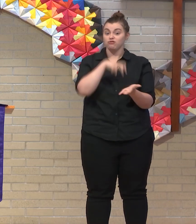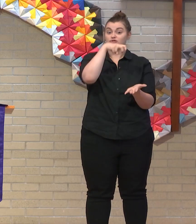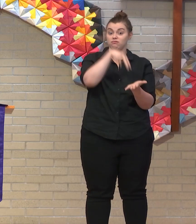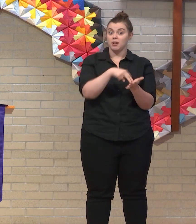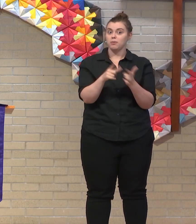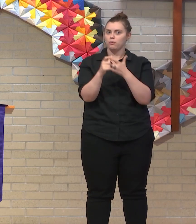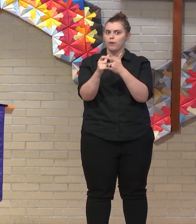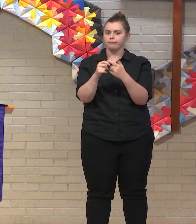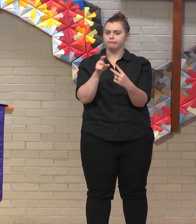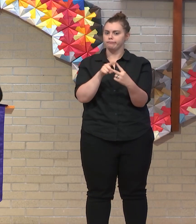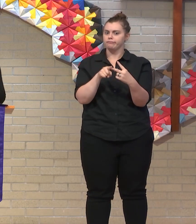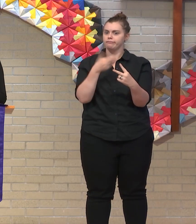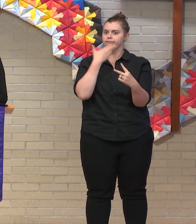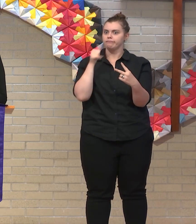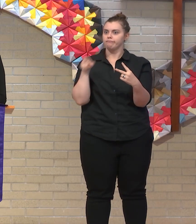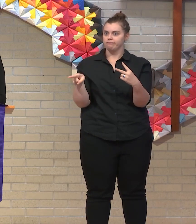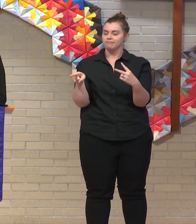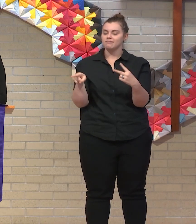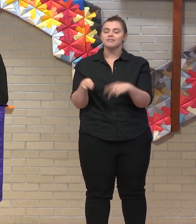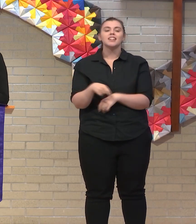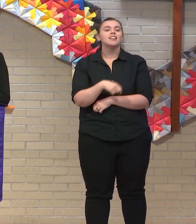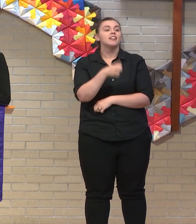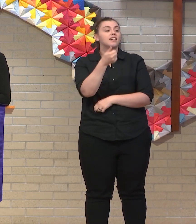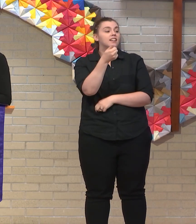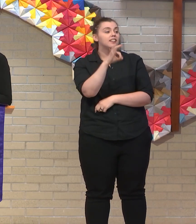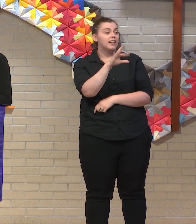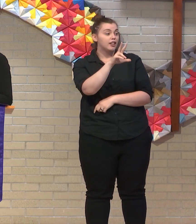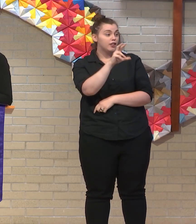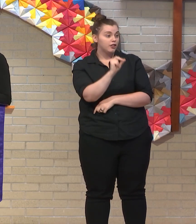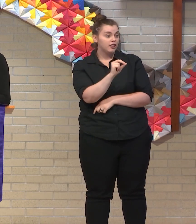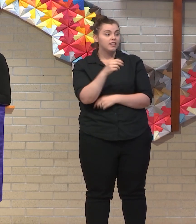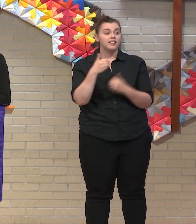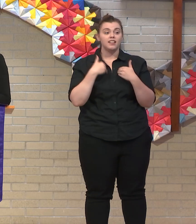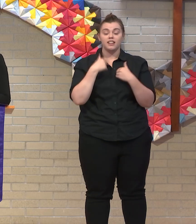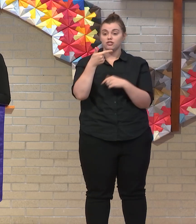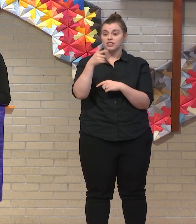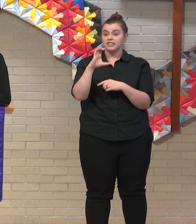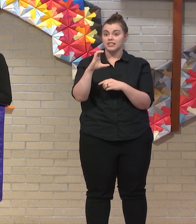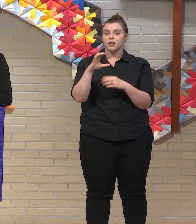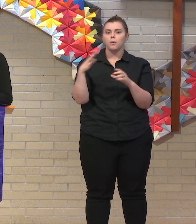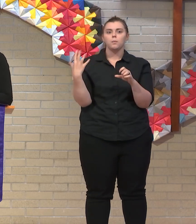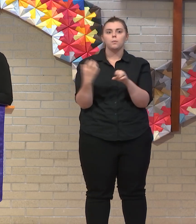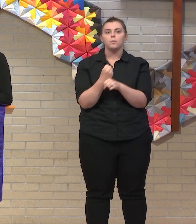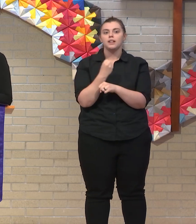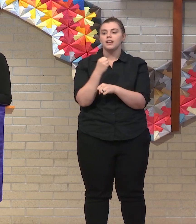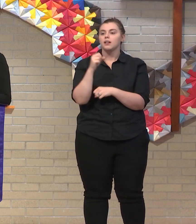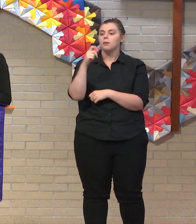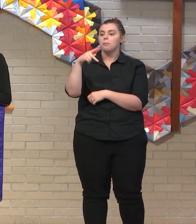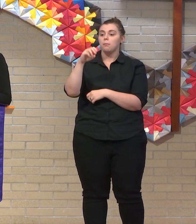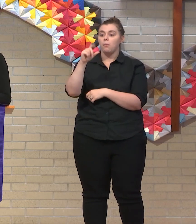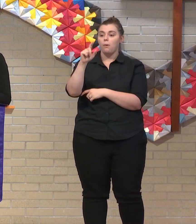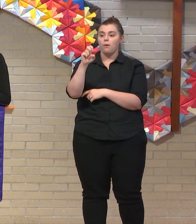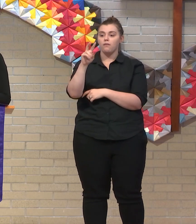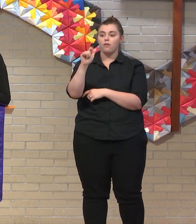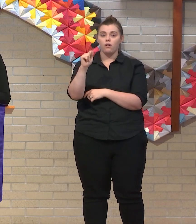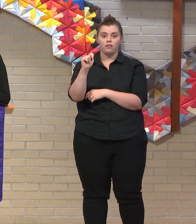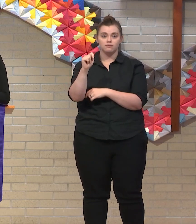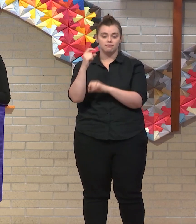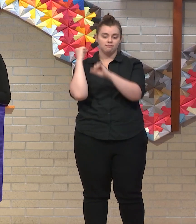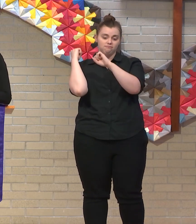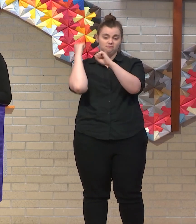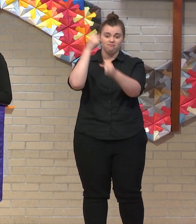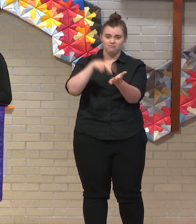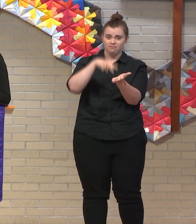and run. In 1930, he held GC's winning marks in pole vault, high jump, long jump,